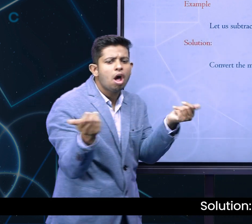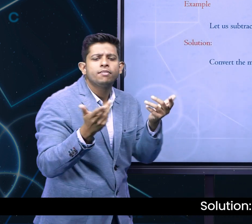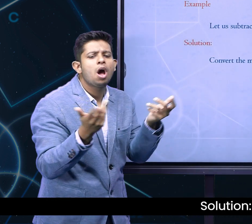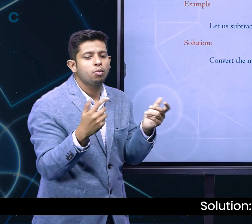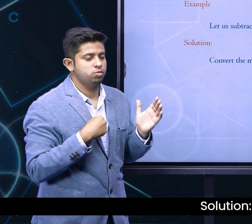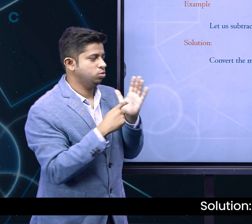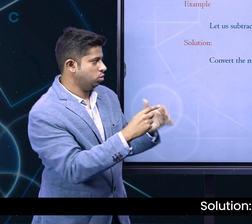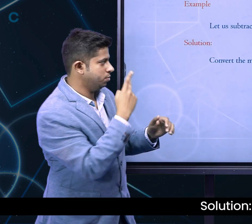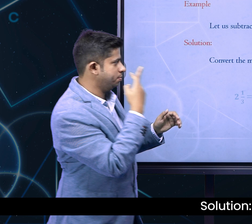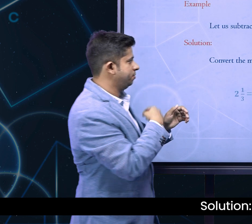Solution.